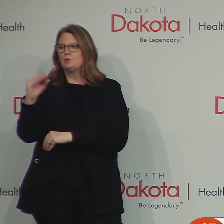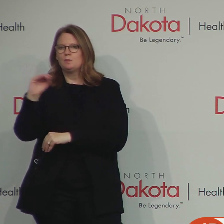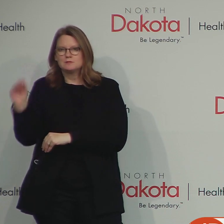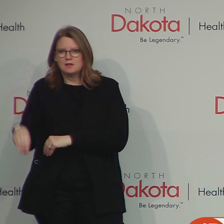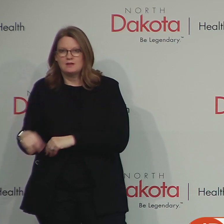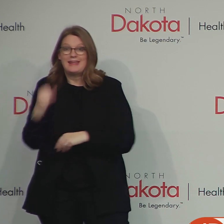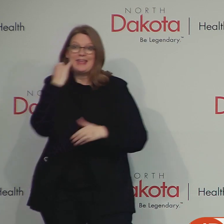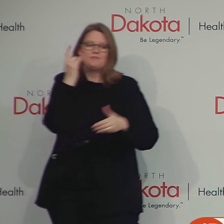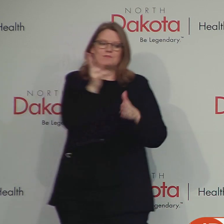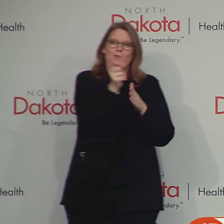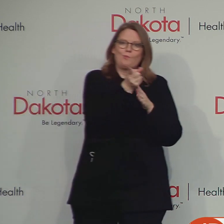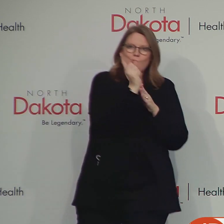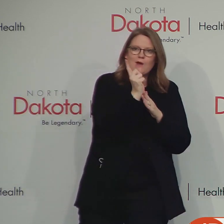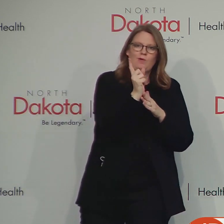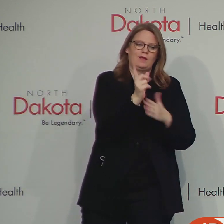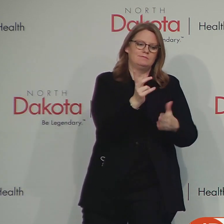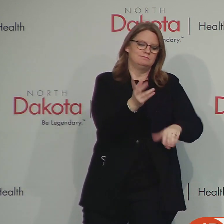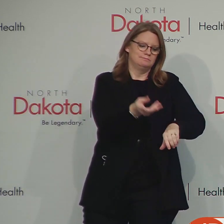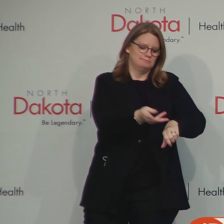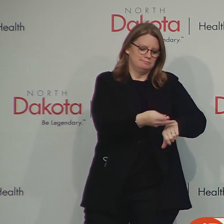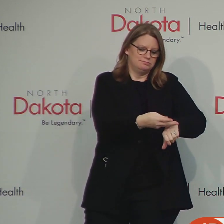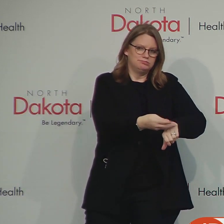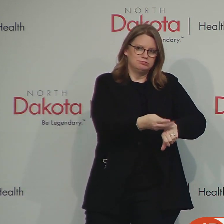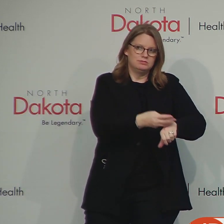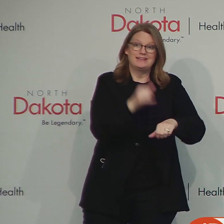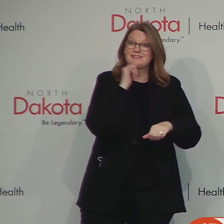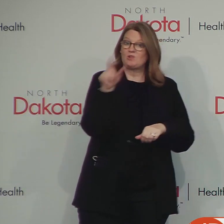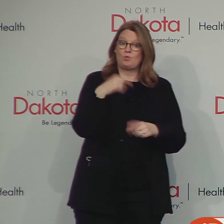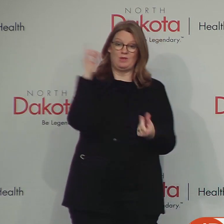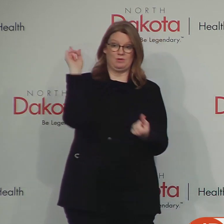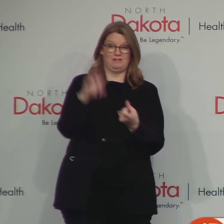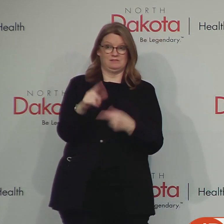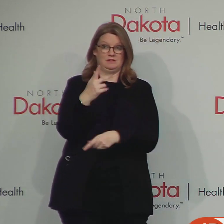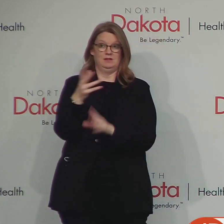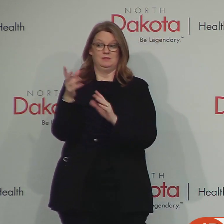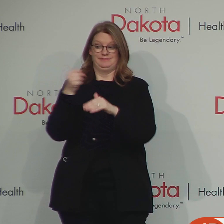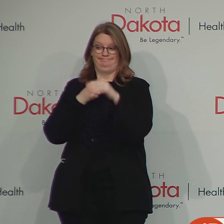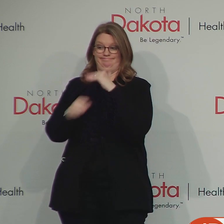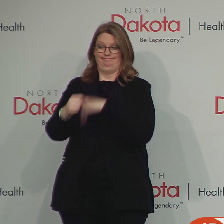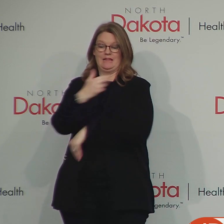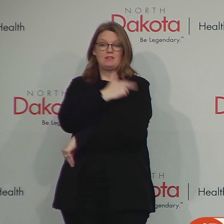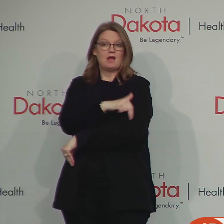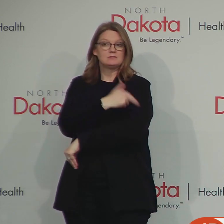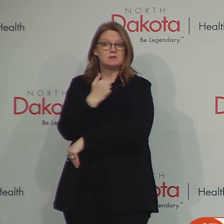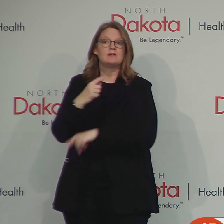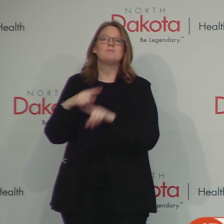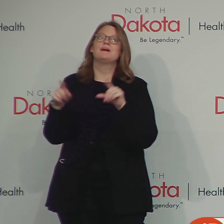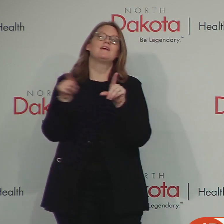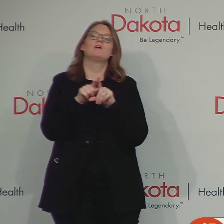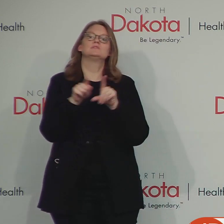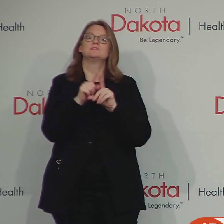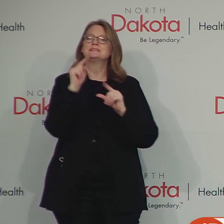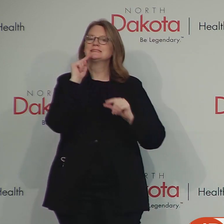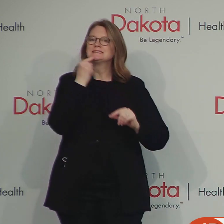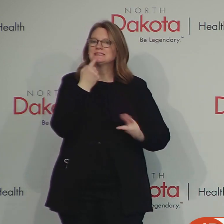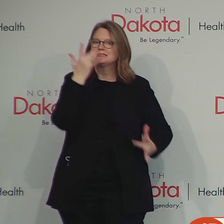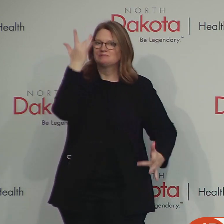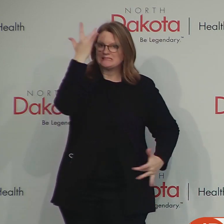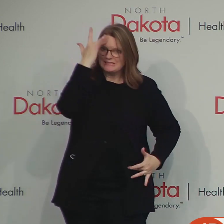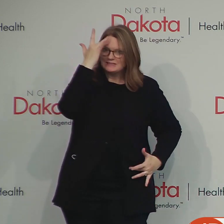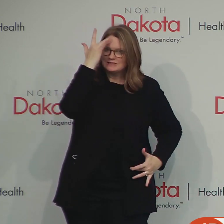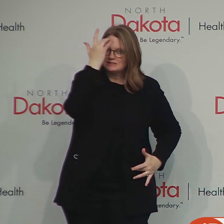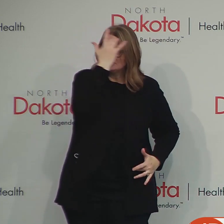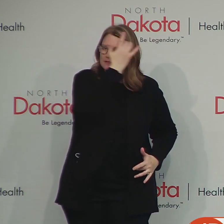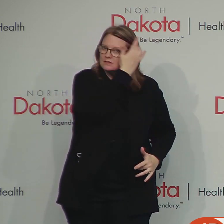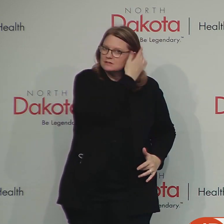series. It's not only a reduction in hospitalizations, there's a significant reduction in severity of illness as well.